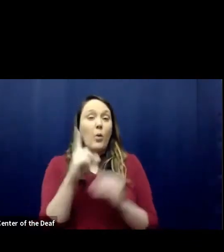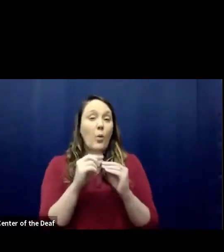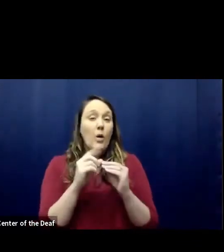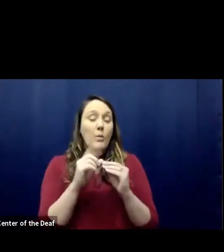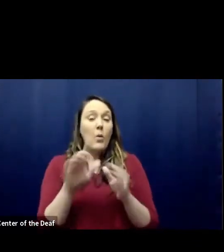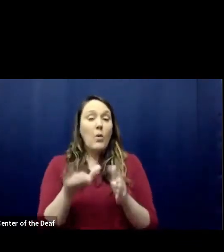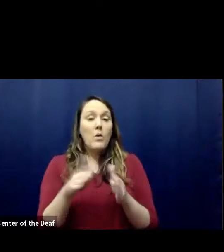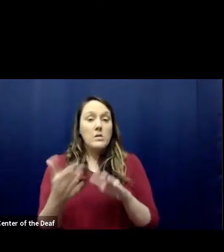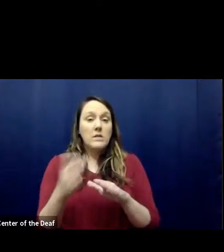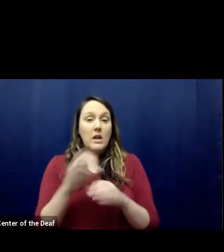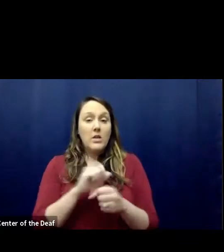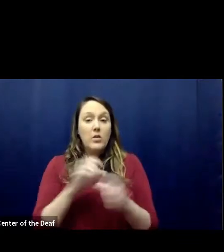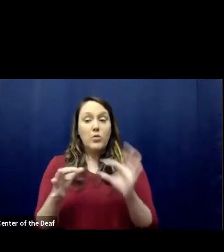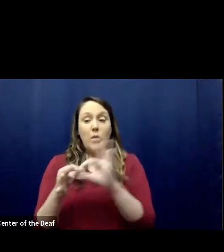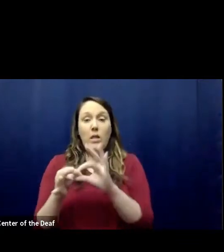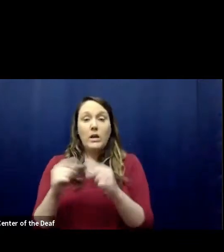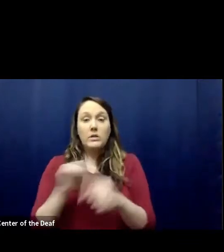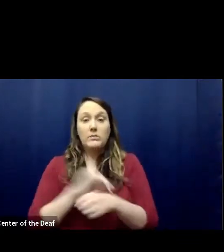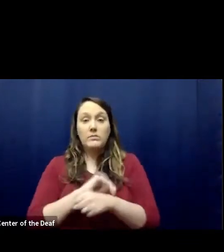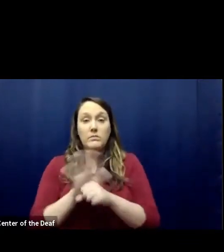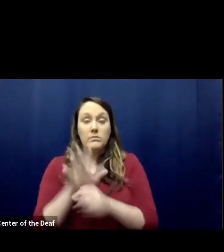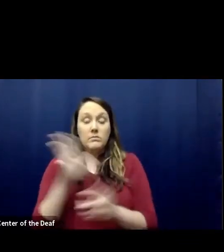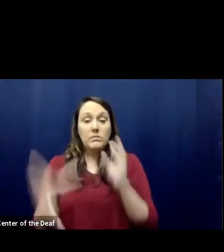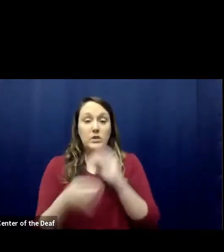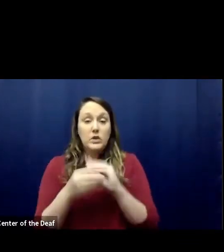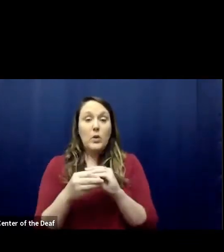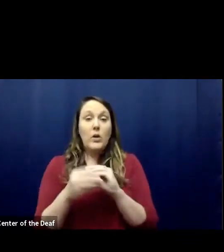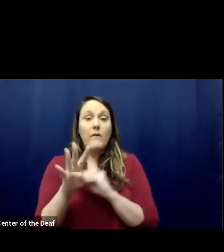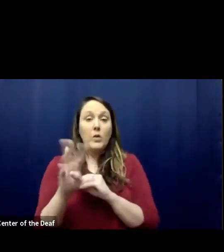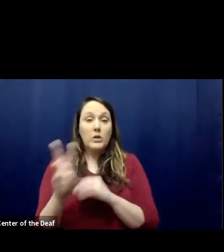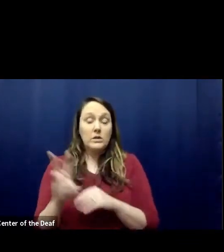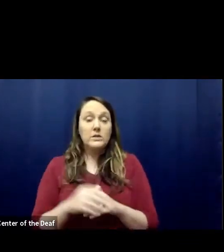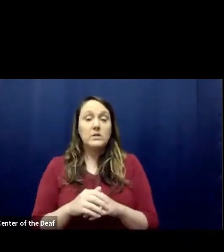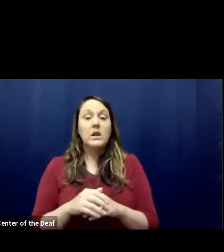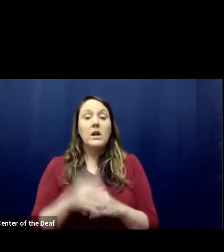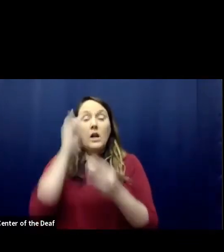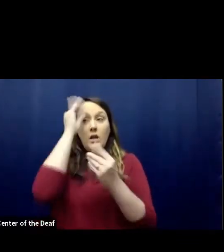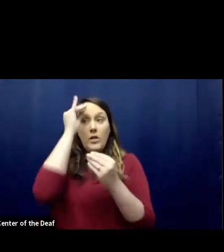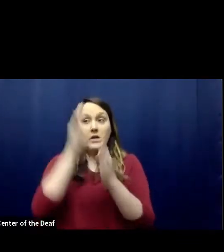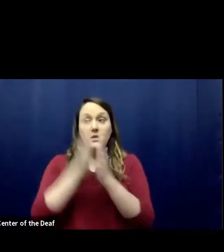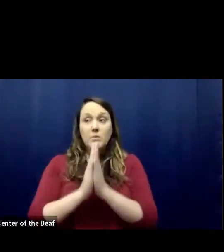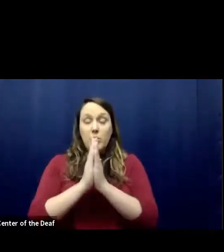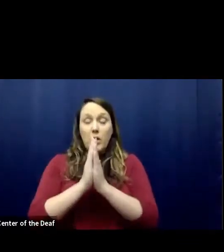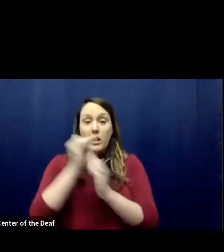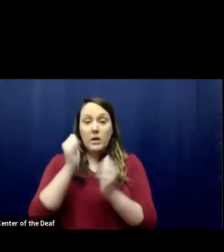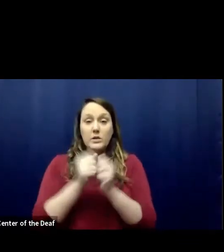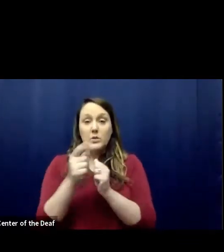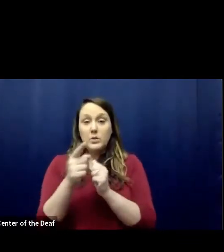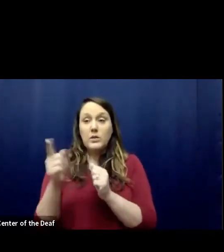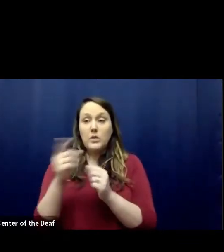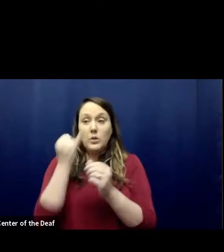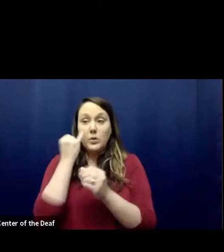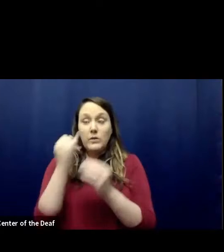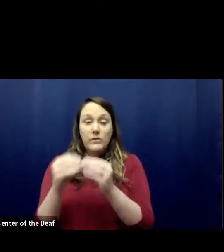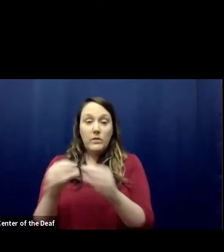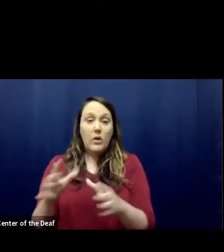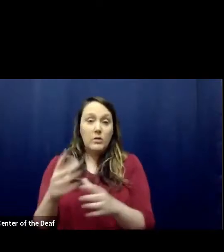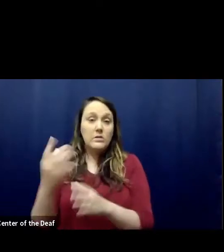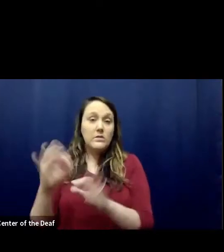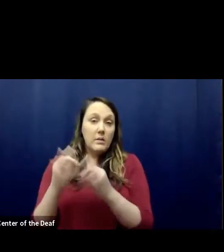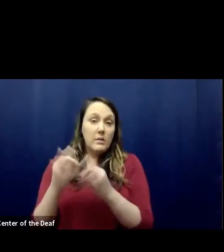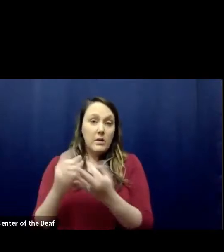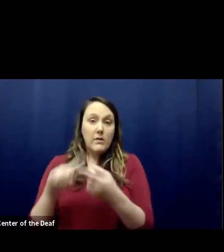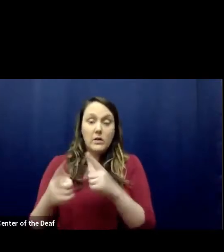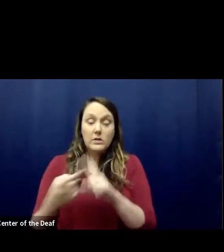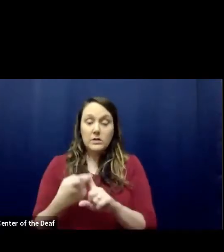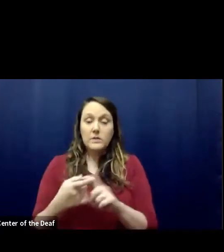to COVID-19, bringing our total to 46. Our thoughts and prayers are, of course, with those who've lost loved ones.